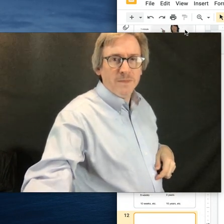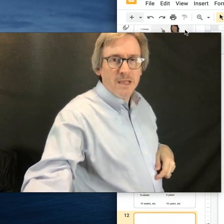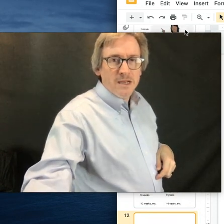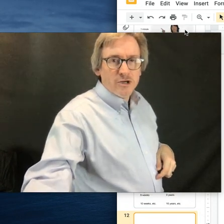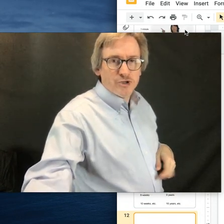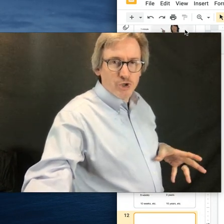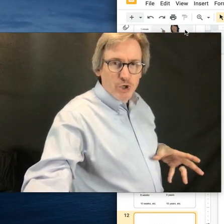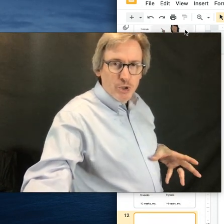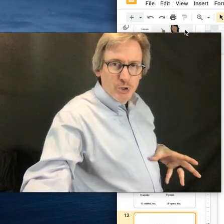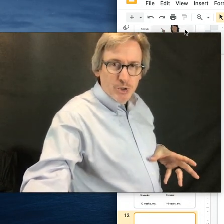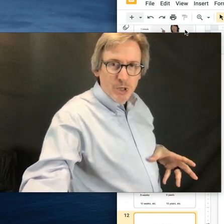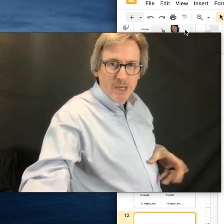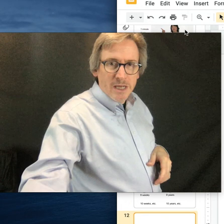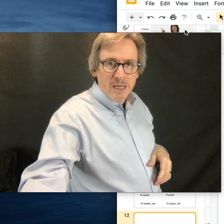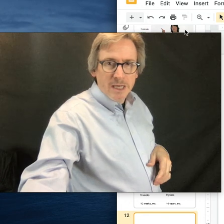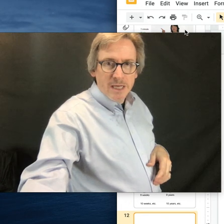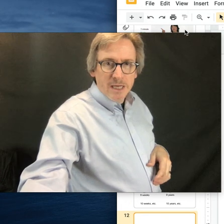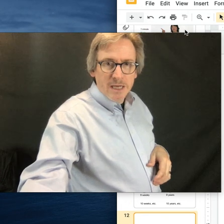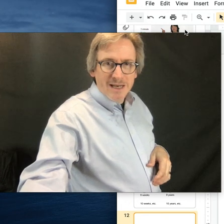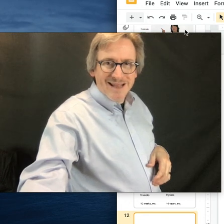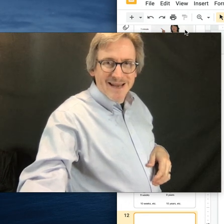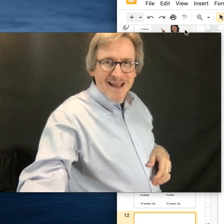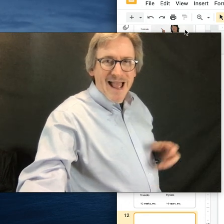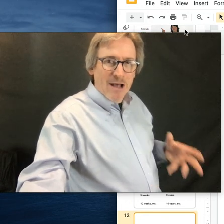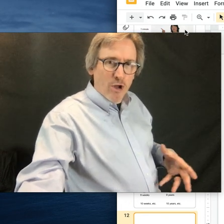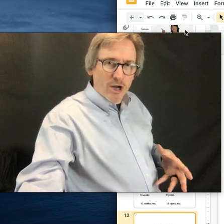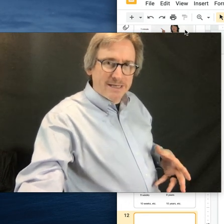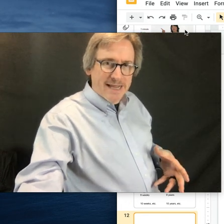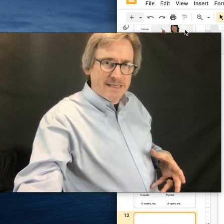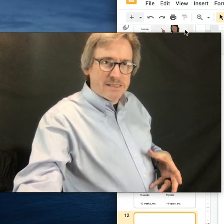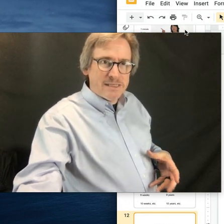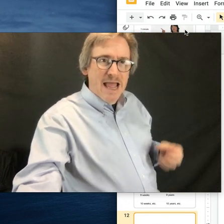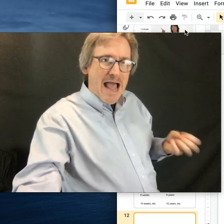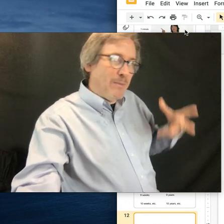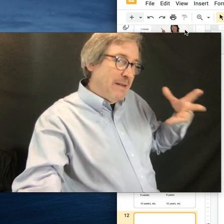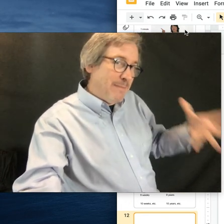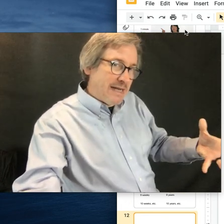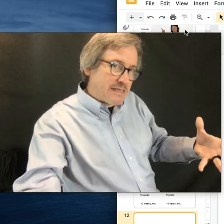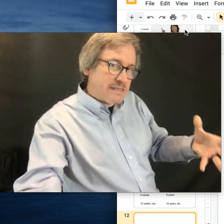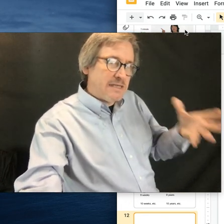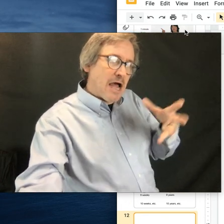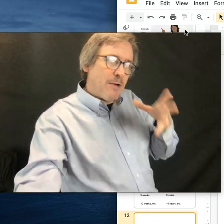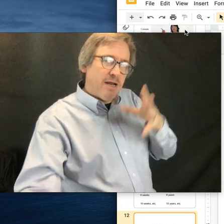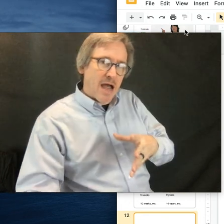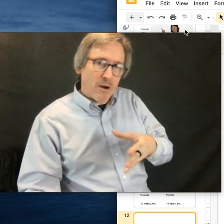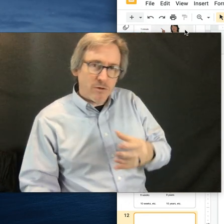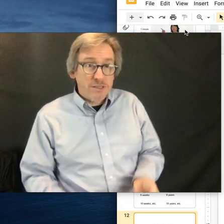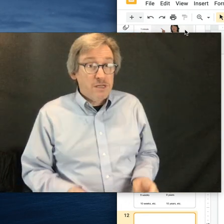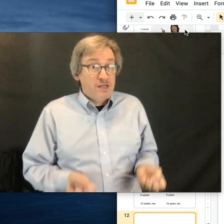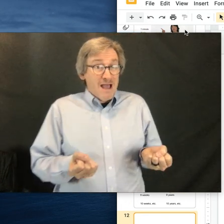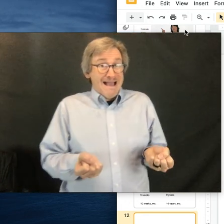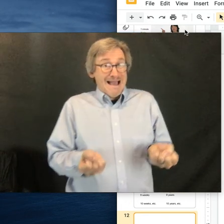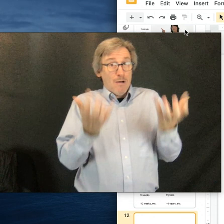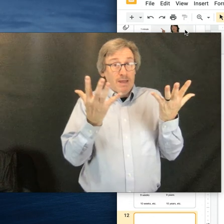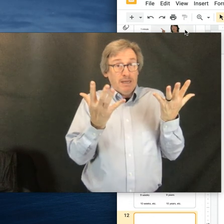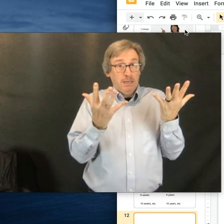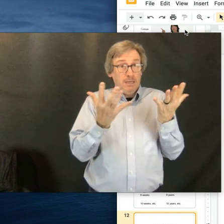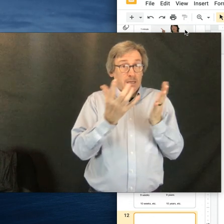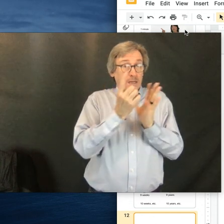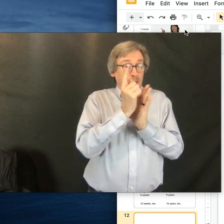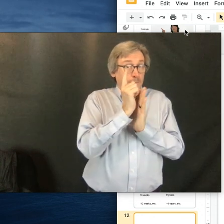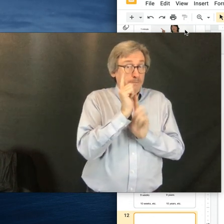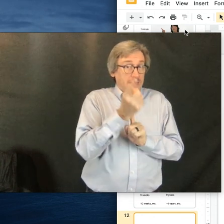Okay. So then how long it takes, how many minutes, how many hours? How